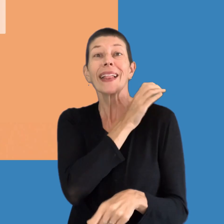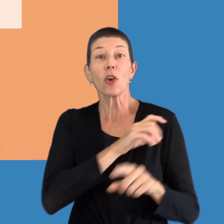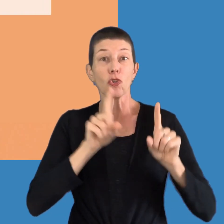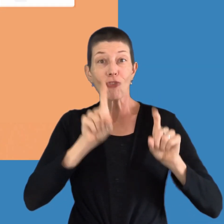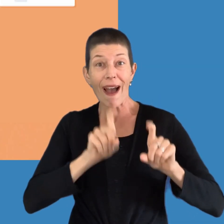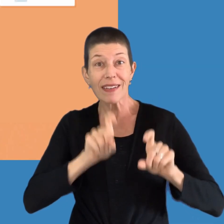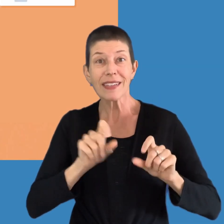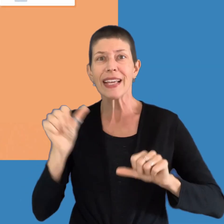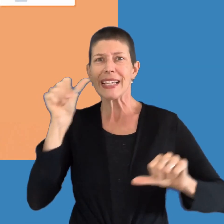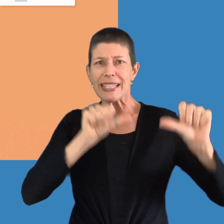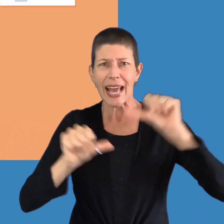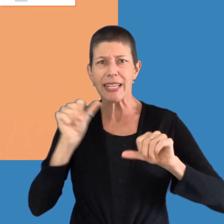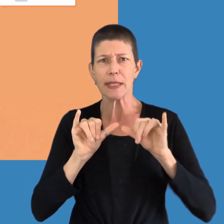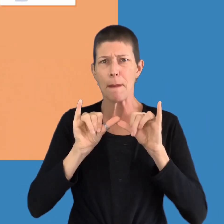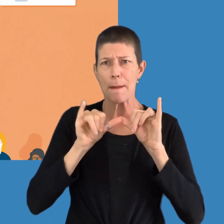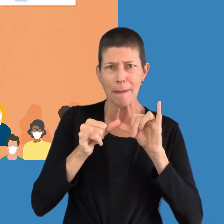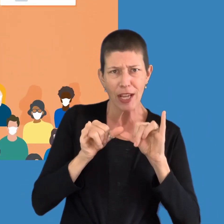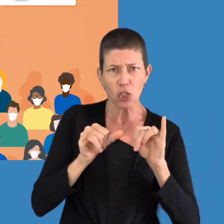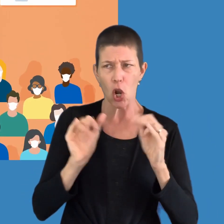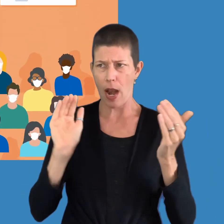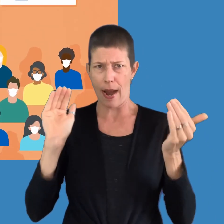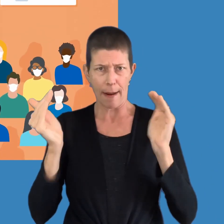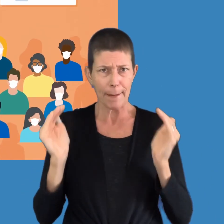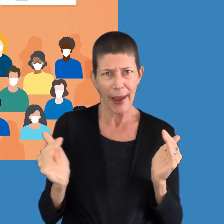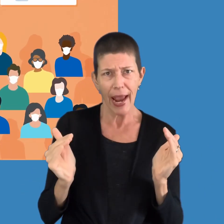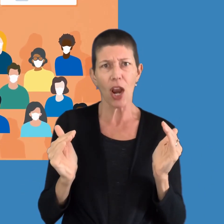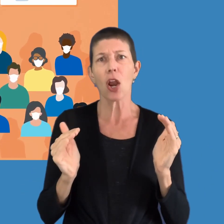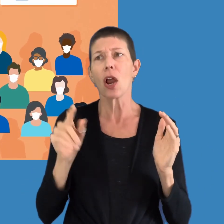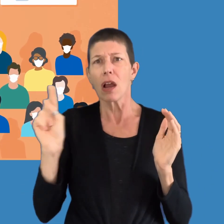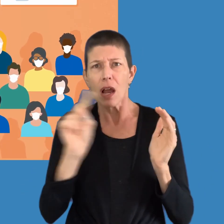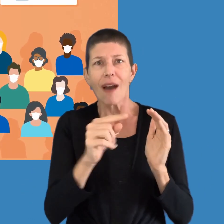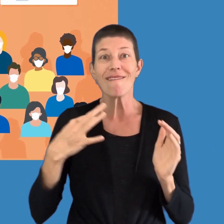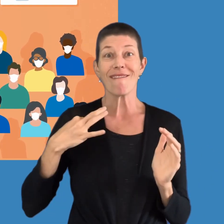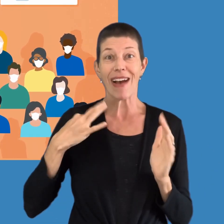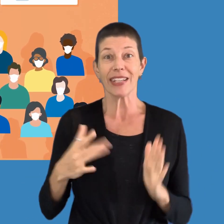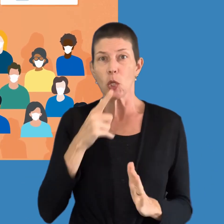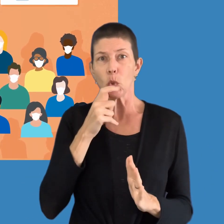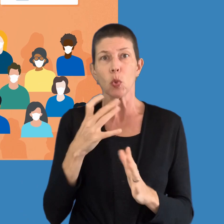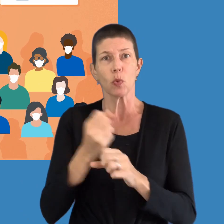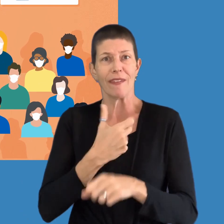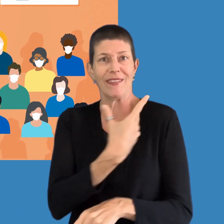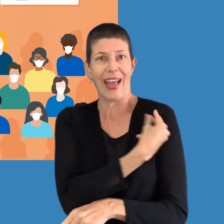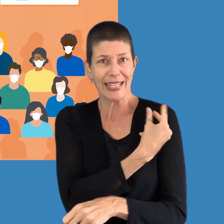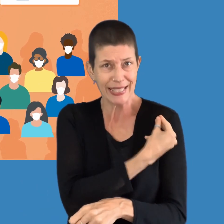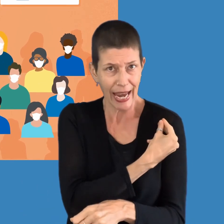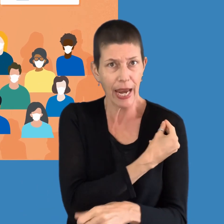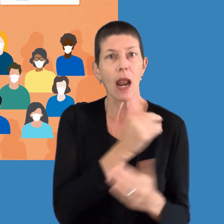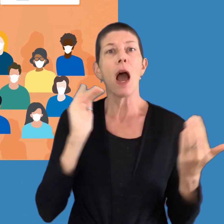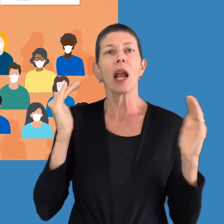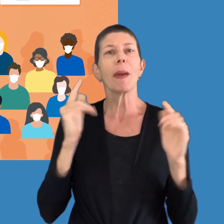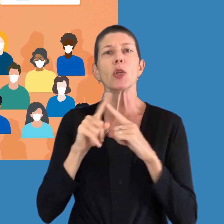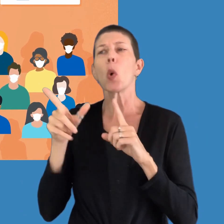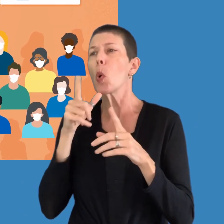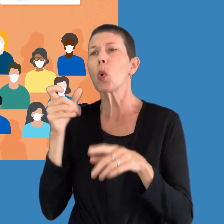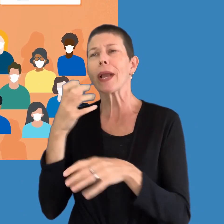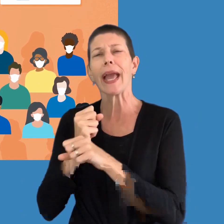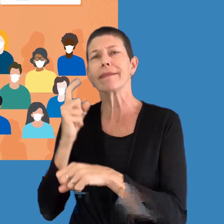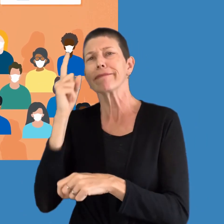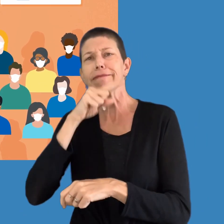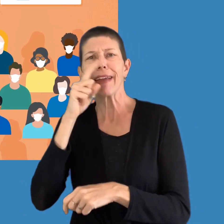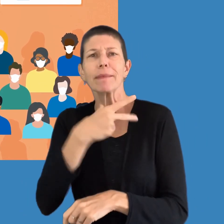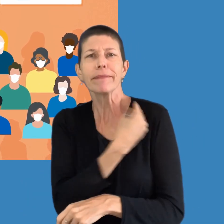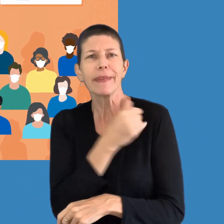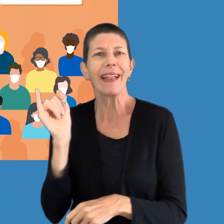During clinical trials, scientists measure and compare data on volunteers who receive a vaccine to those who receive a